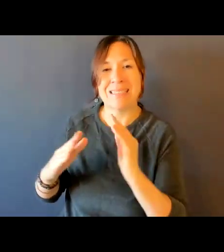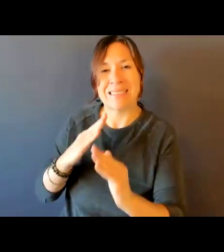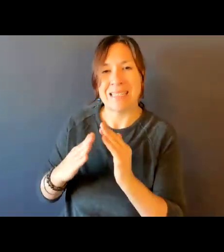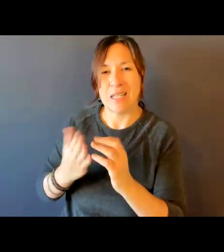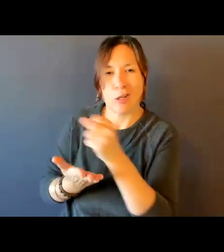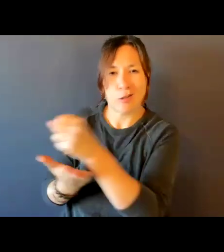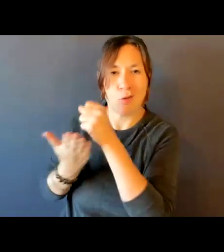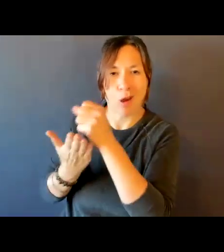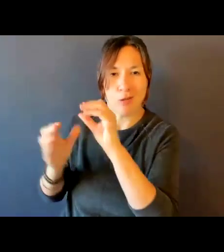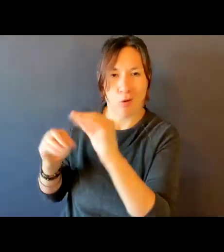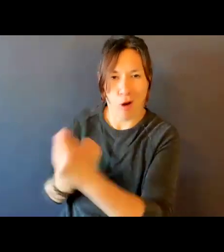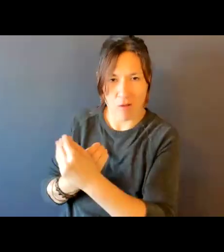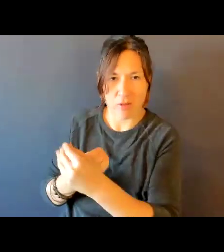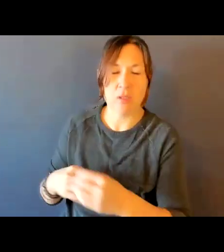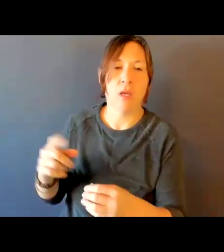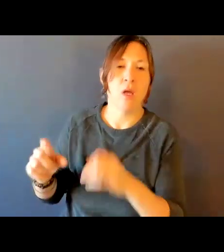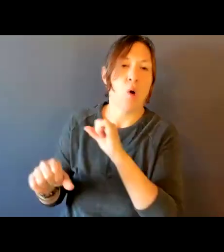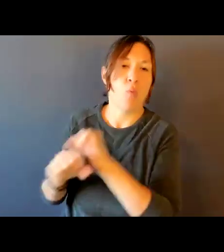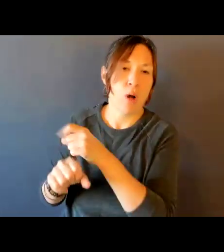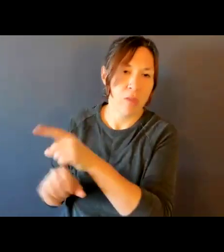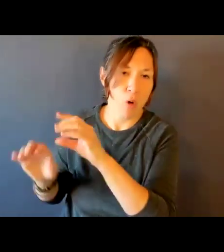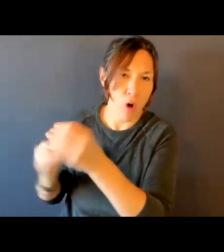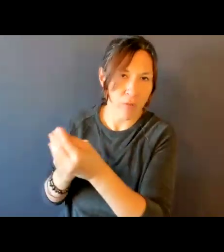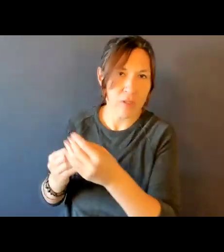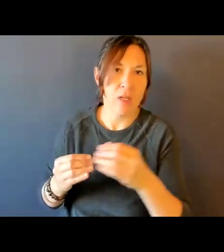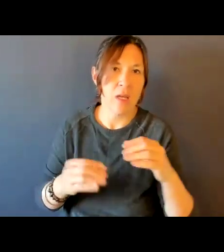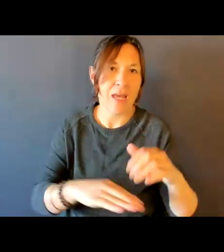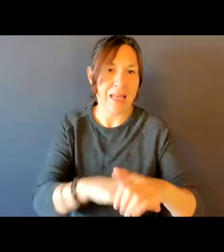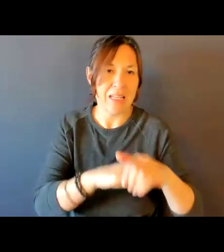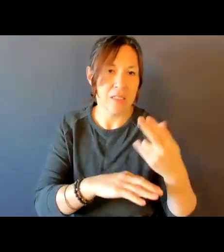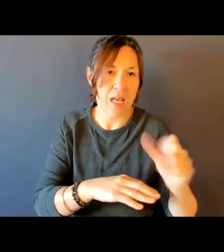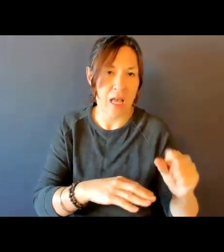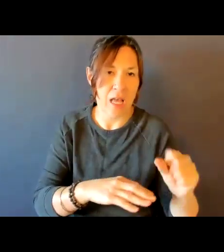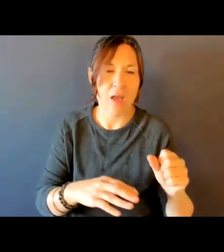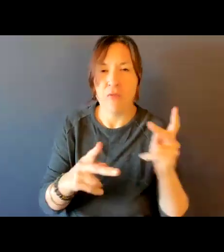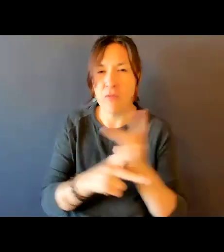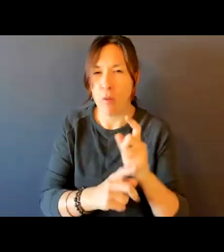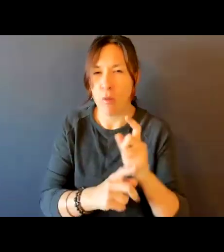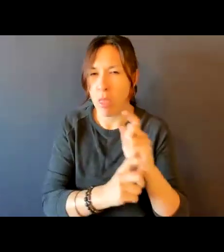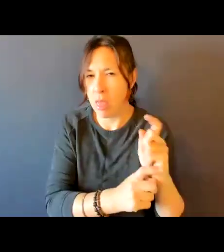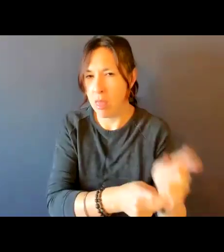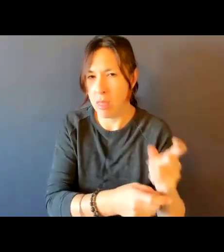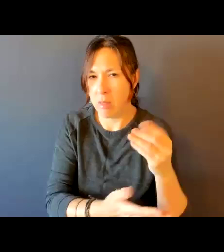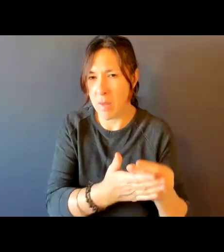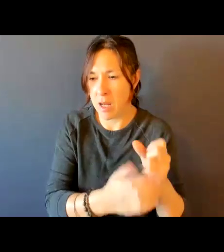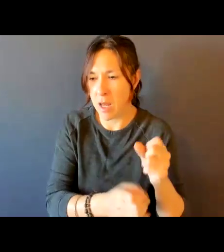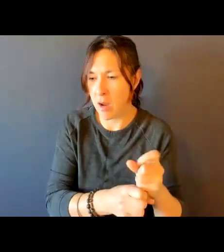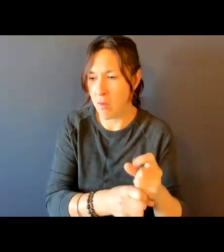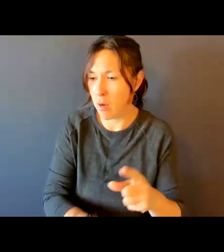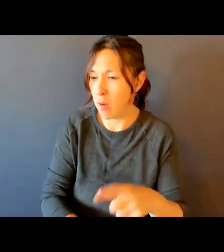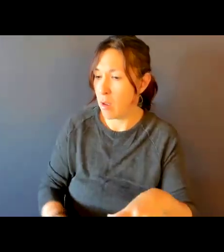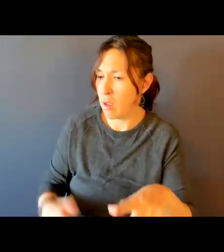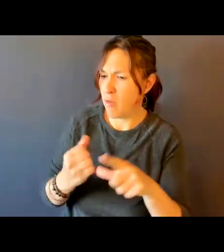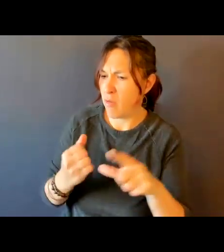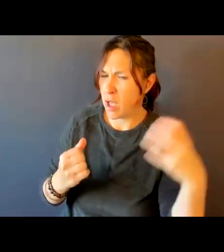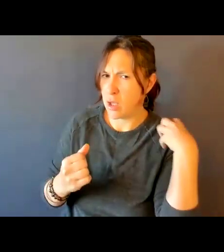work with them and the English to determine the awards each year. Gotcha. I imagine that's a distinction. Because in other schools, some